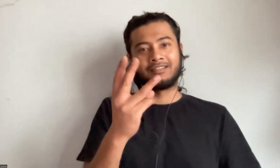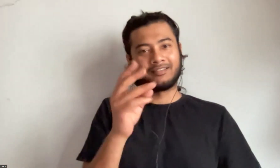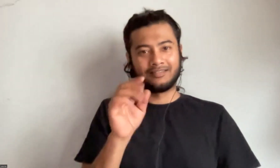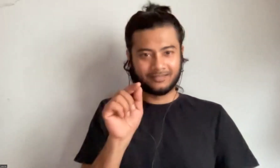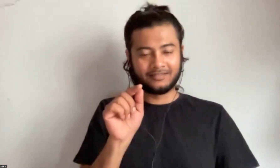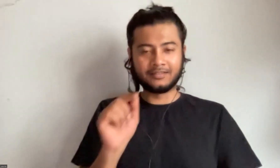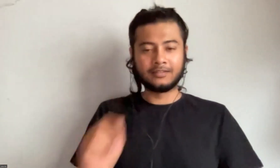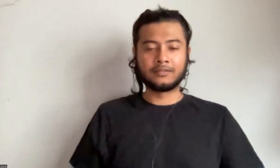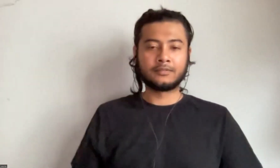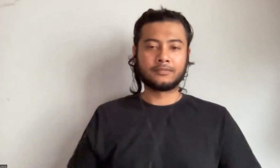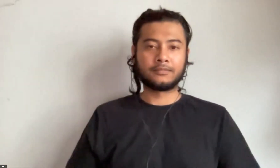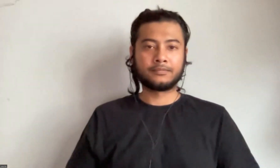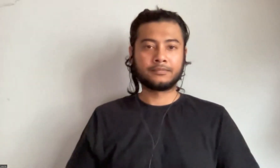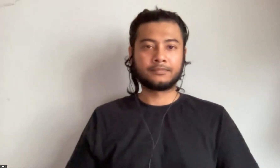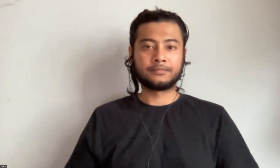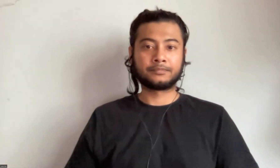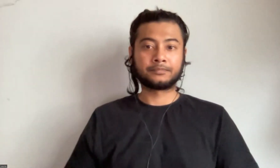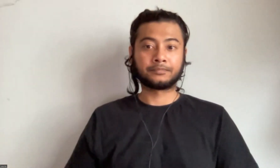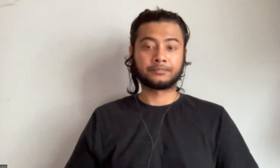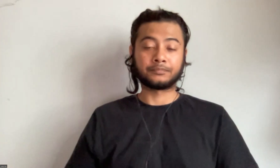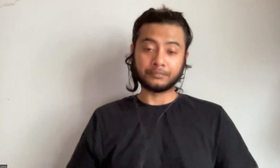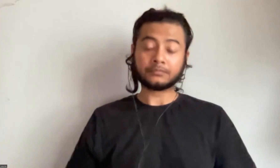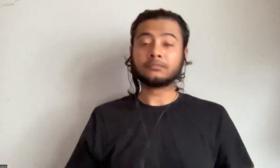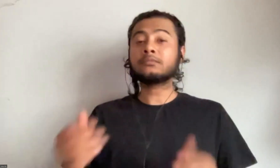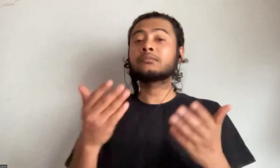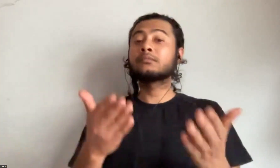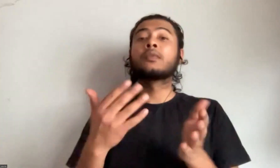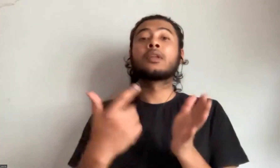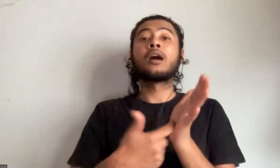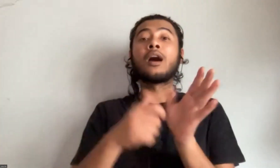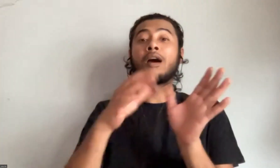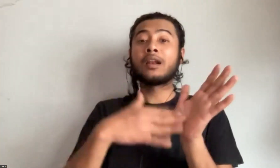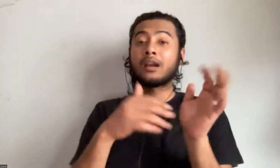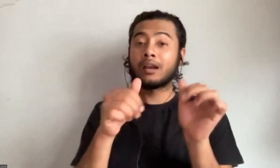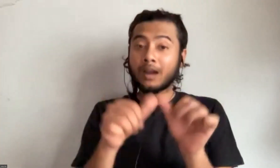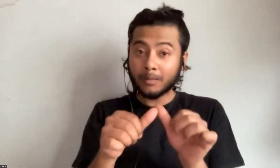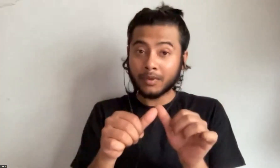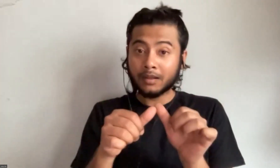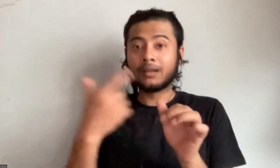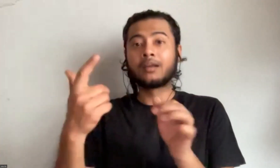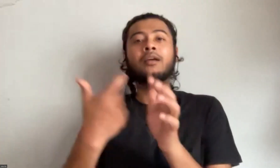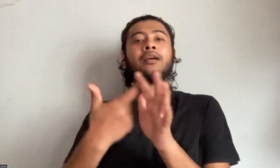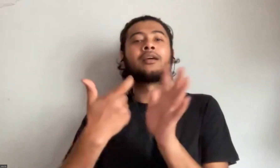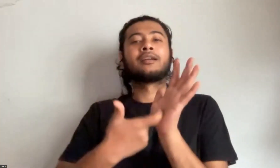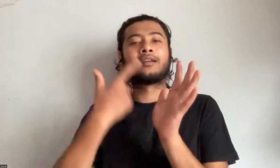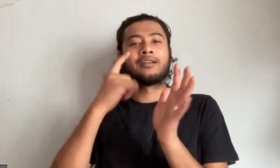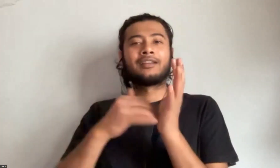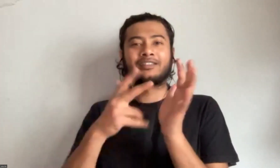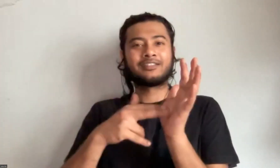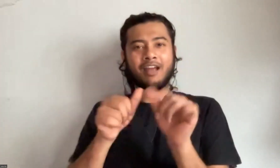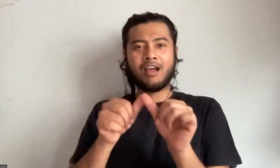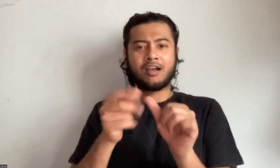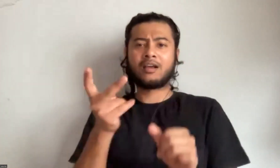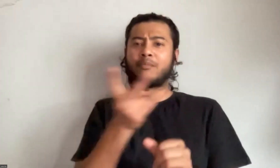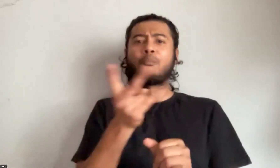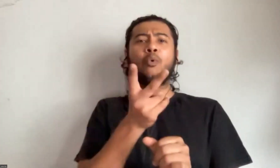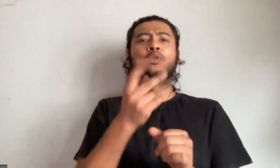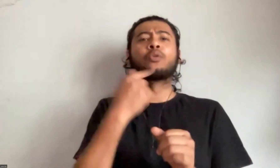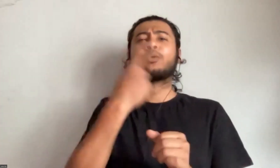Okay, so now Rama and Krishna we know are both the names of Krishna himself. Rama, you can also